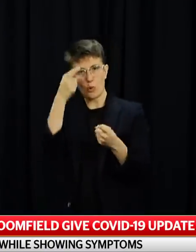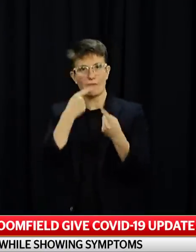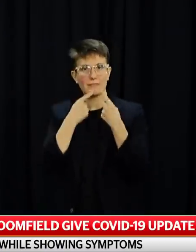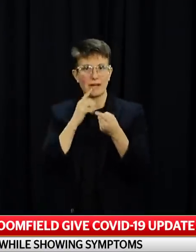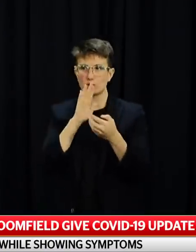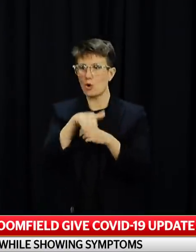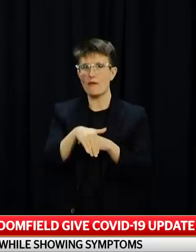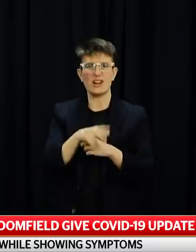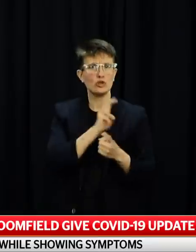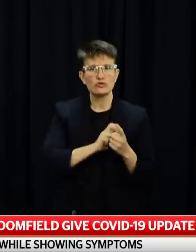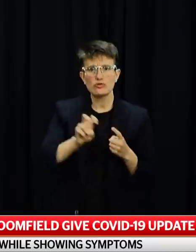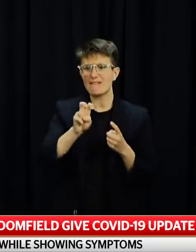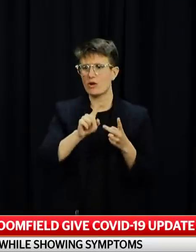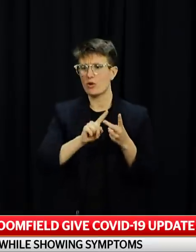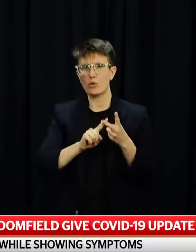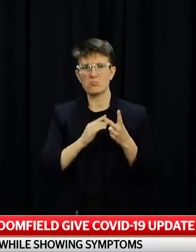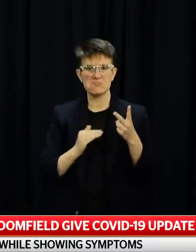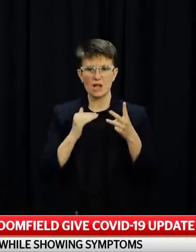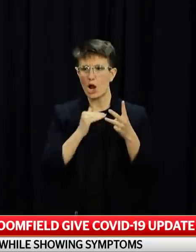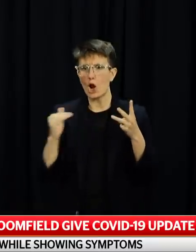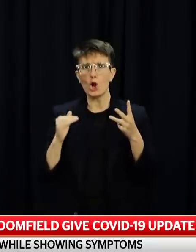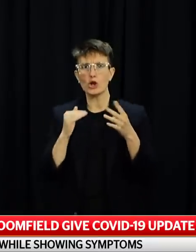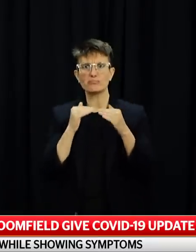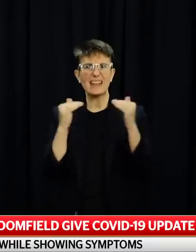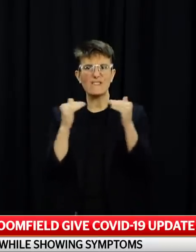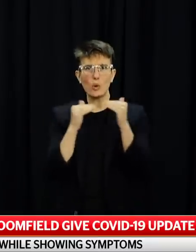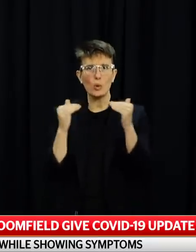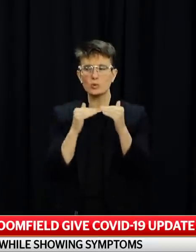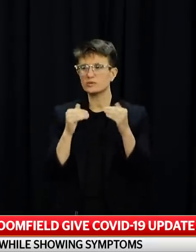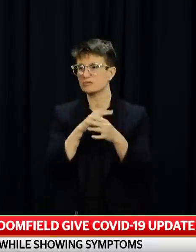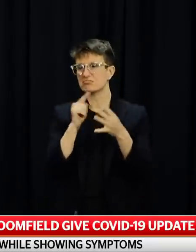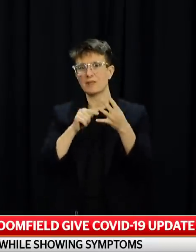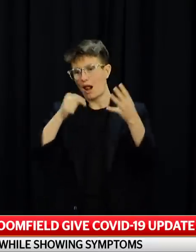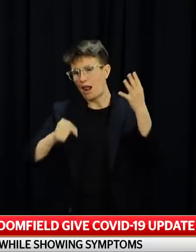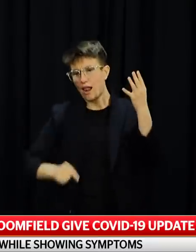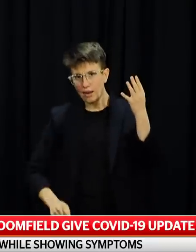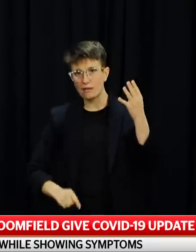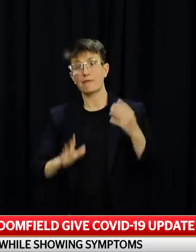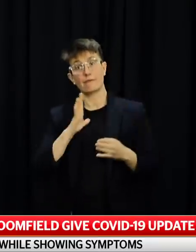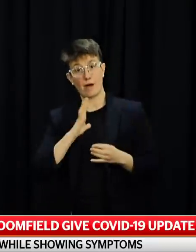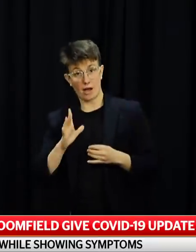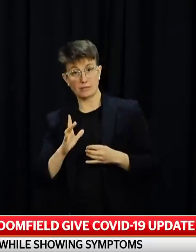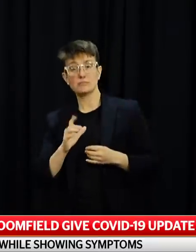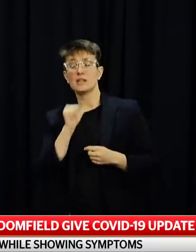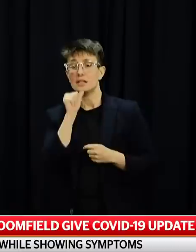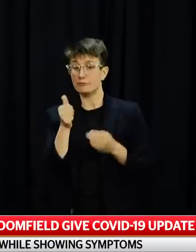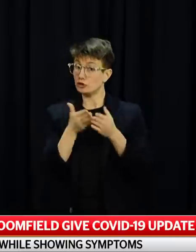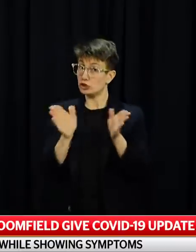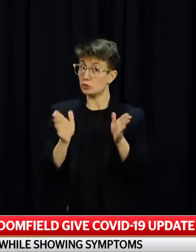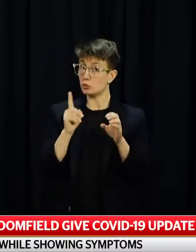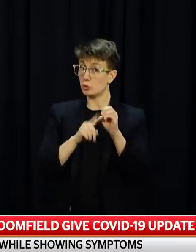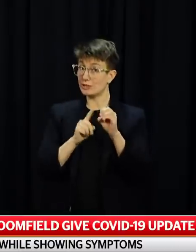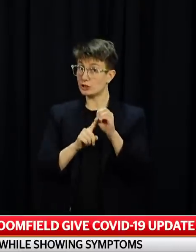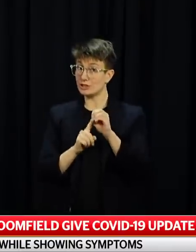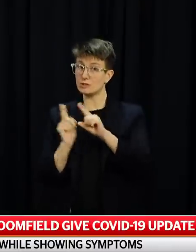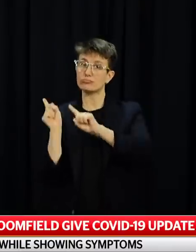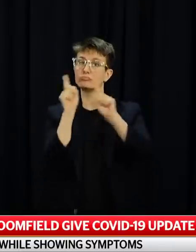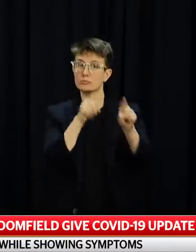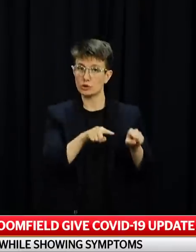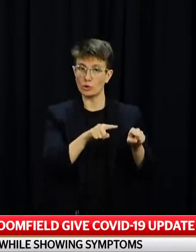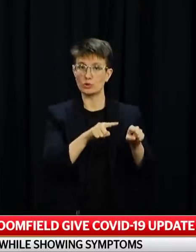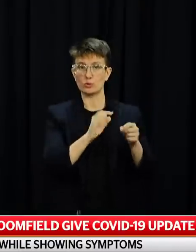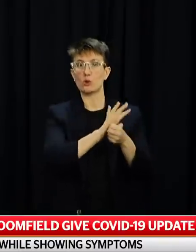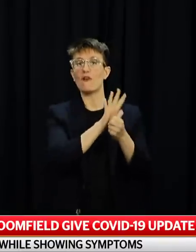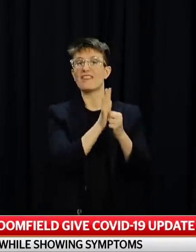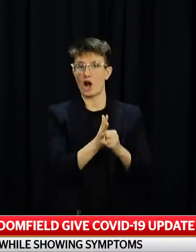what we're asking people. If you have general questions, please visit the Covid-19 website rather than call